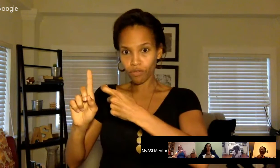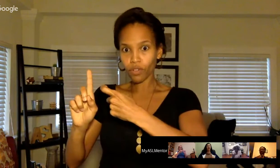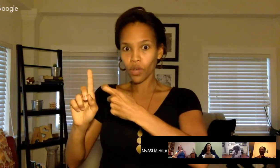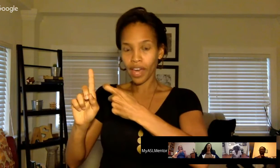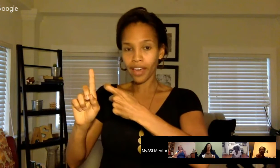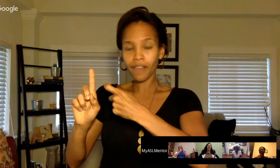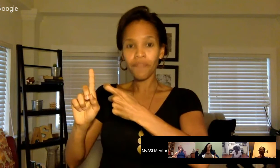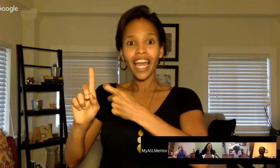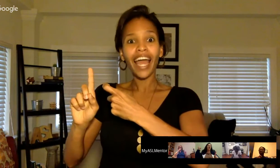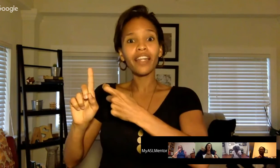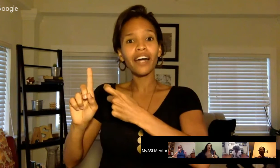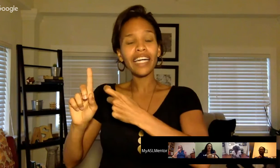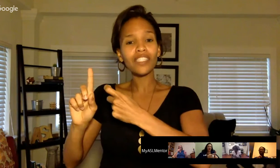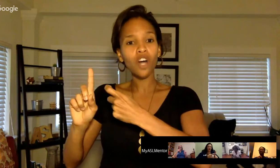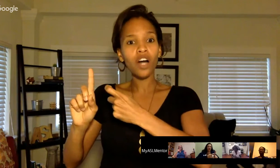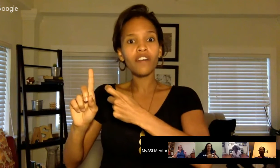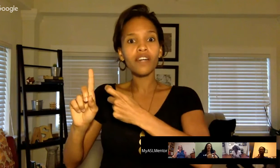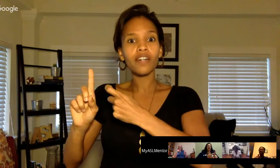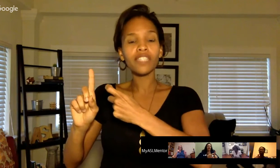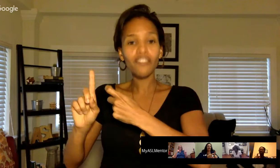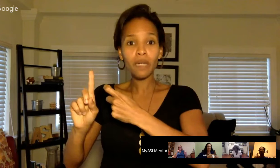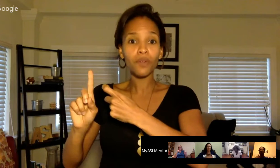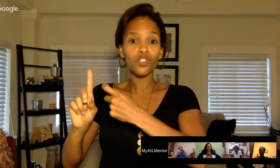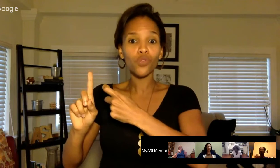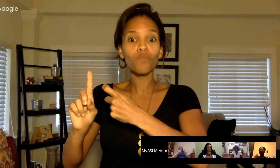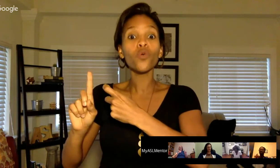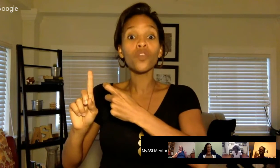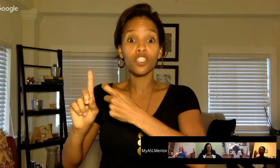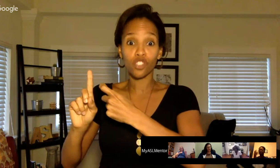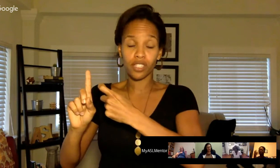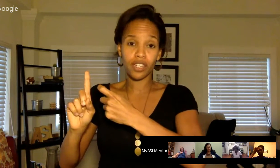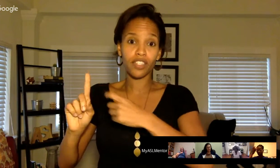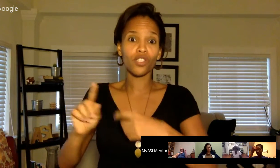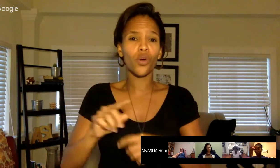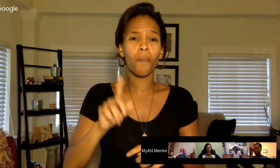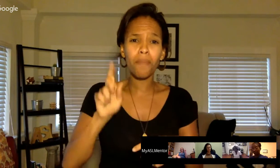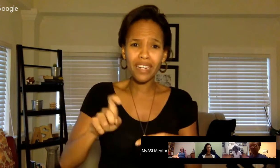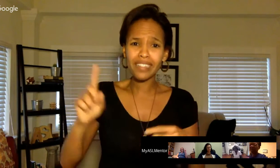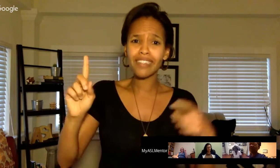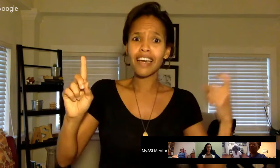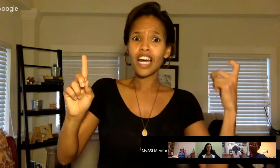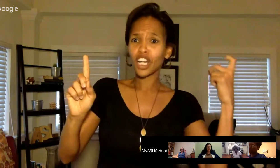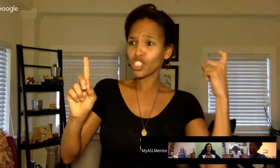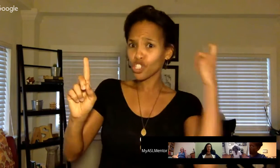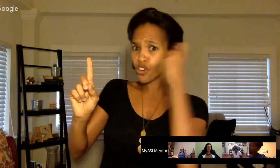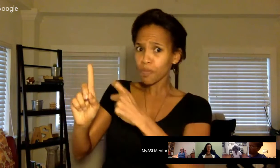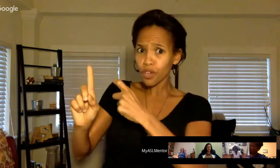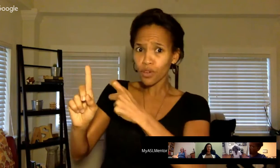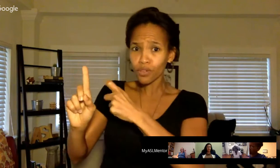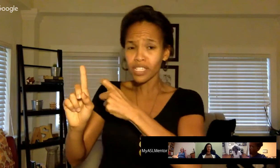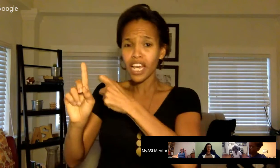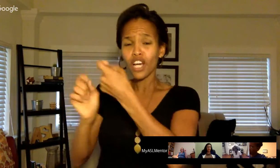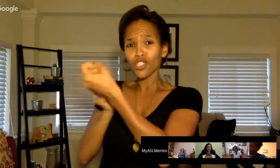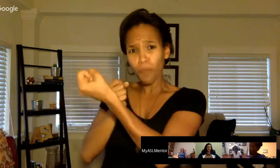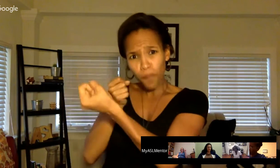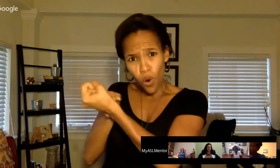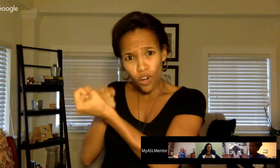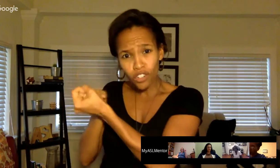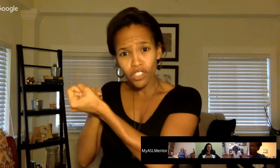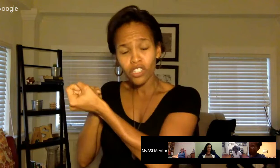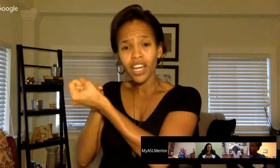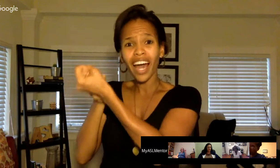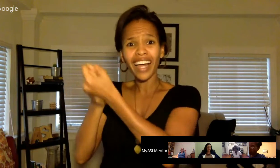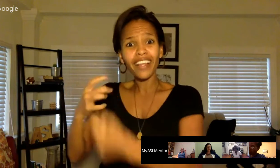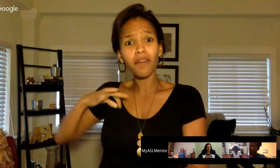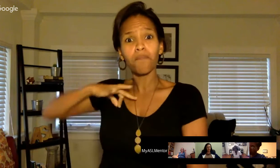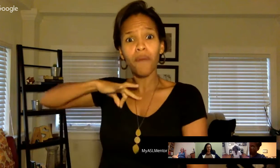contribute, okay? And I saw several people do more than just this. So must contribute,